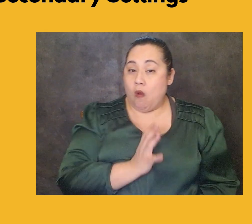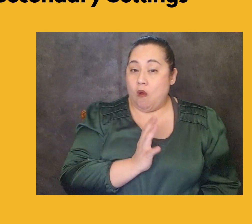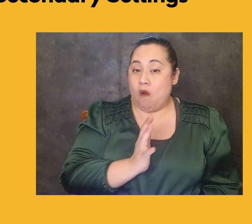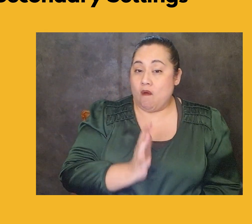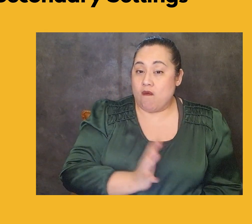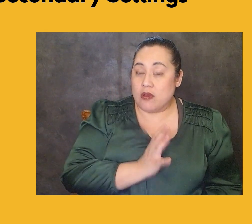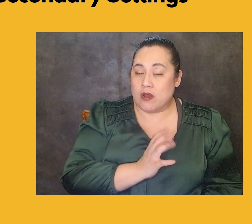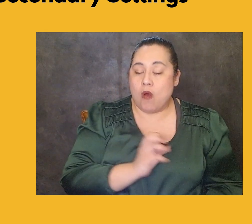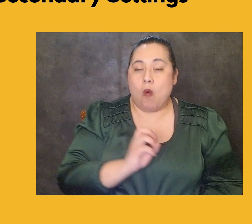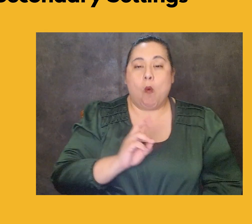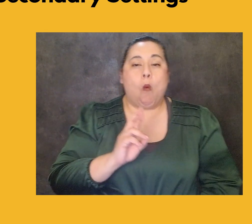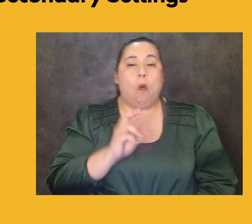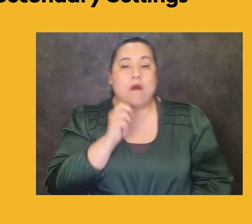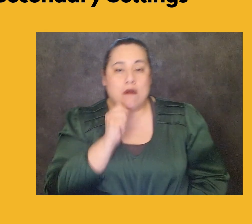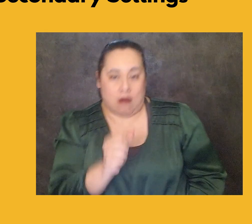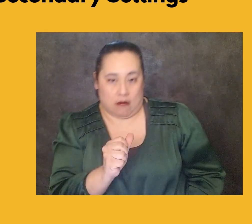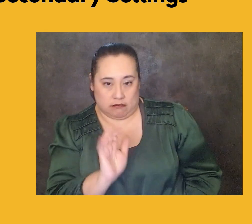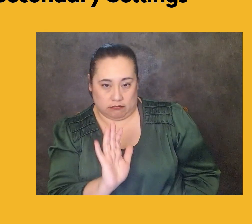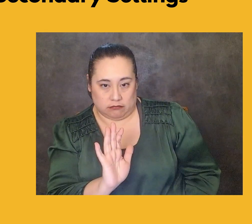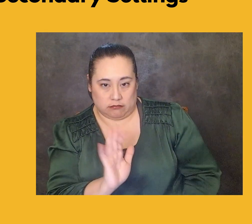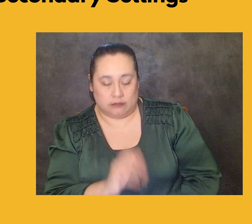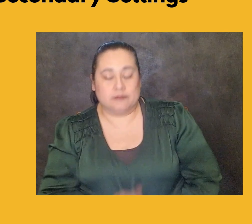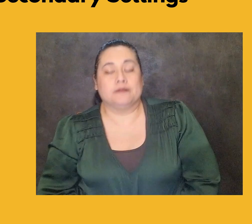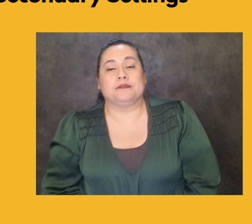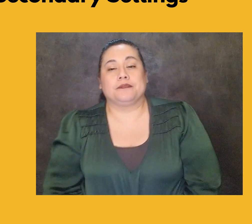or not.